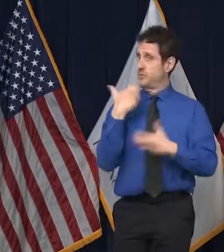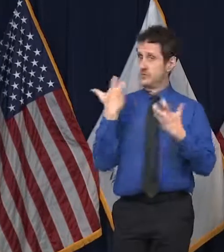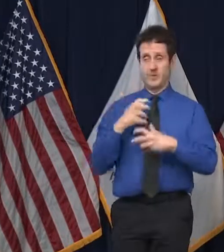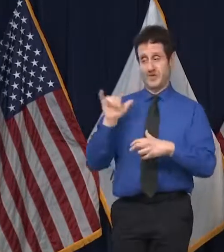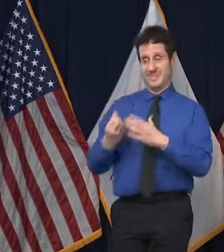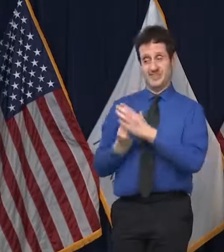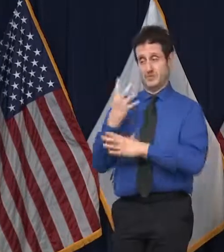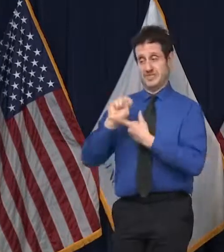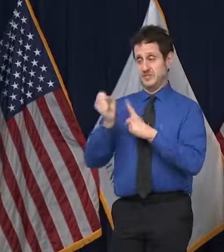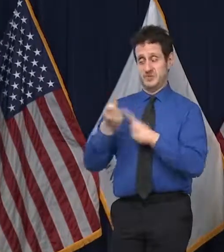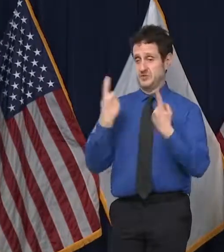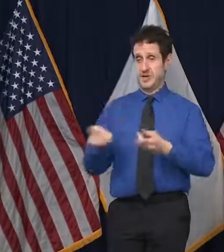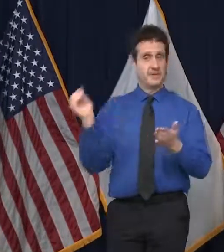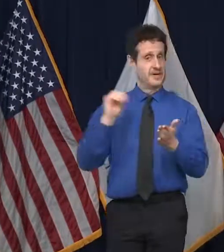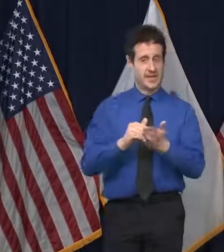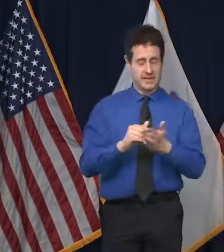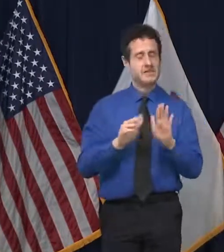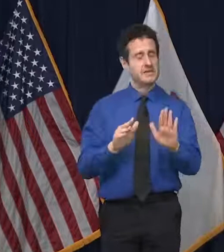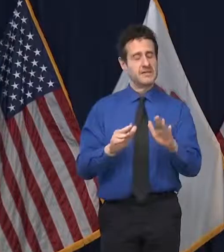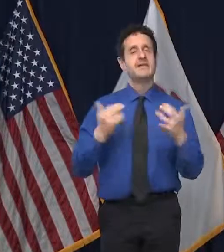Ezike.